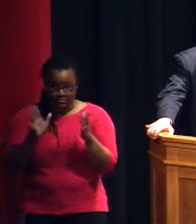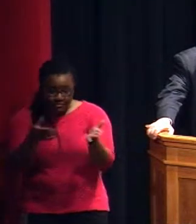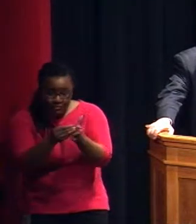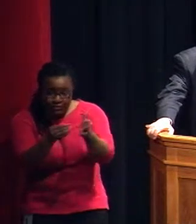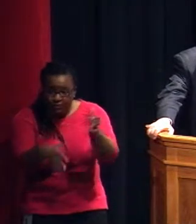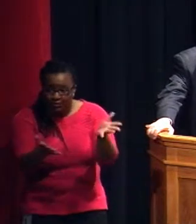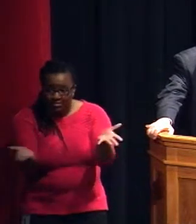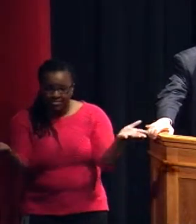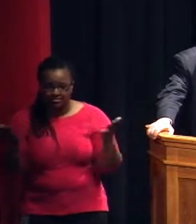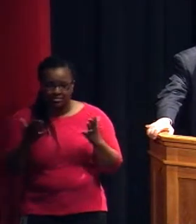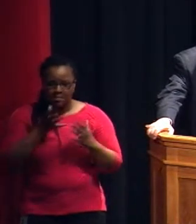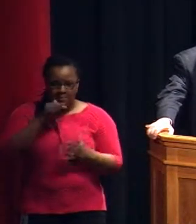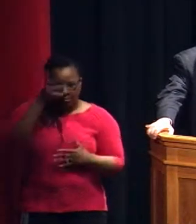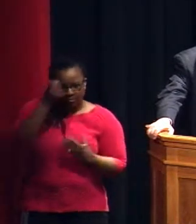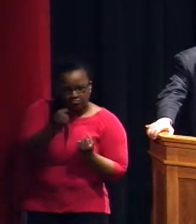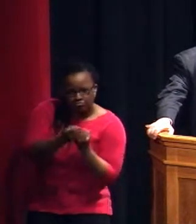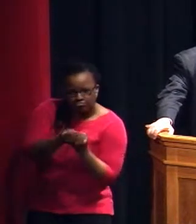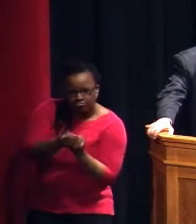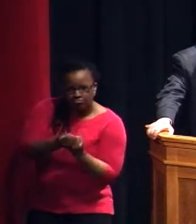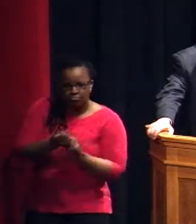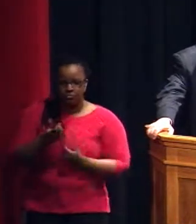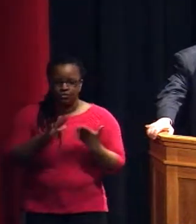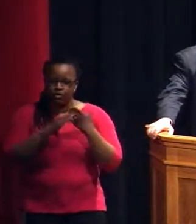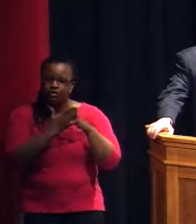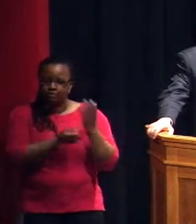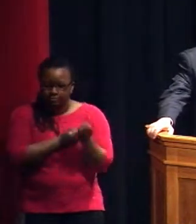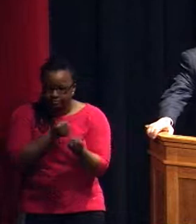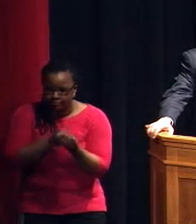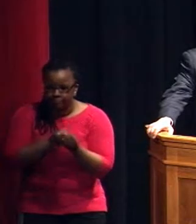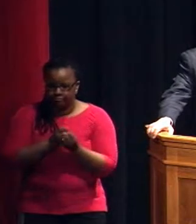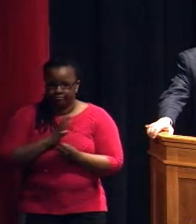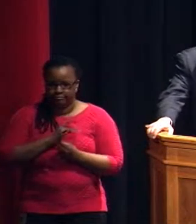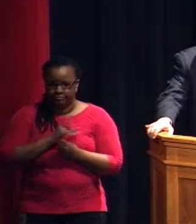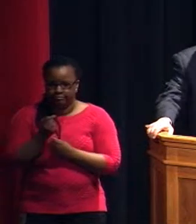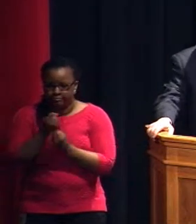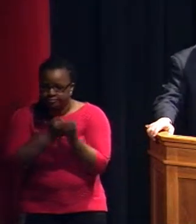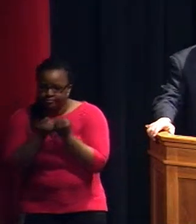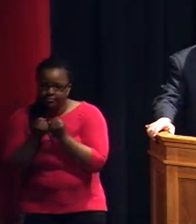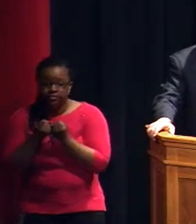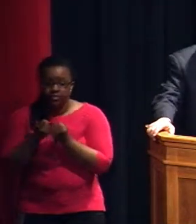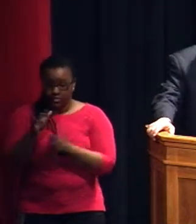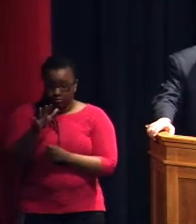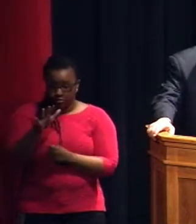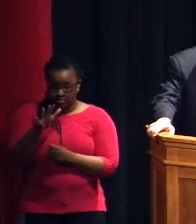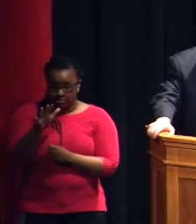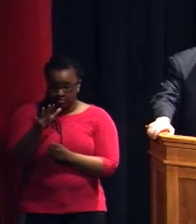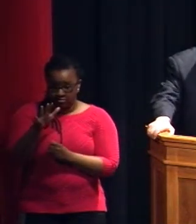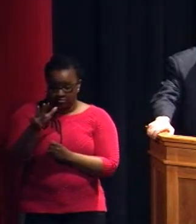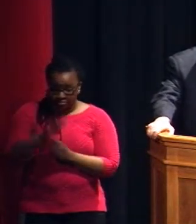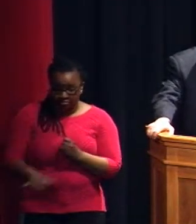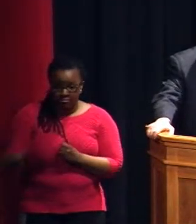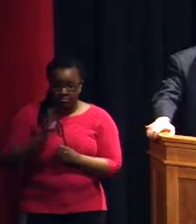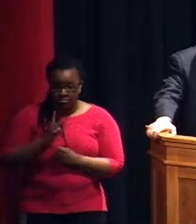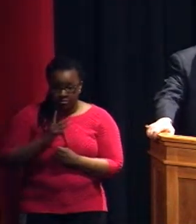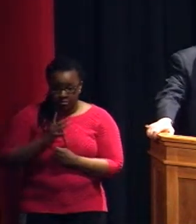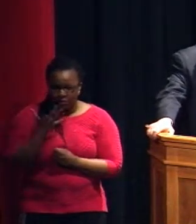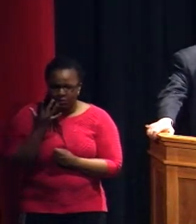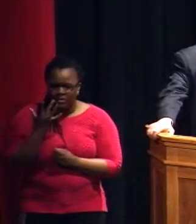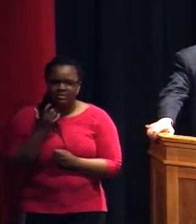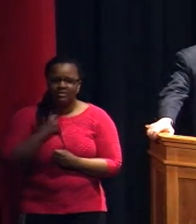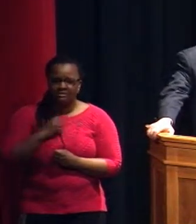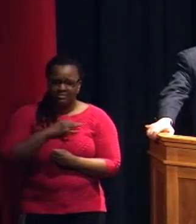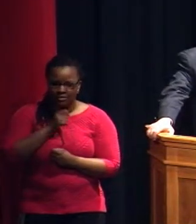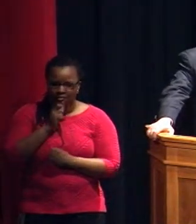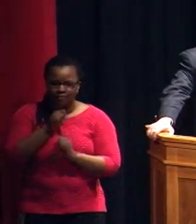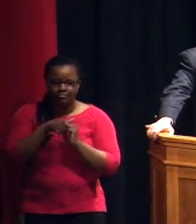supportive parents, and a supportive community. It is also a great place because of the staff that work